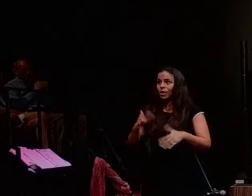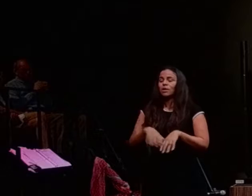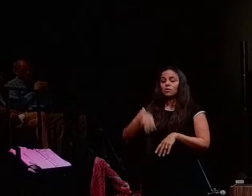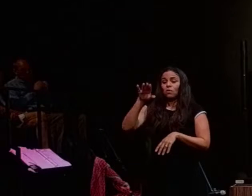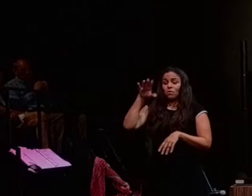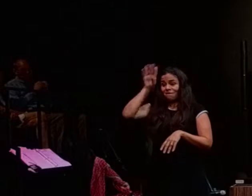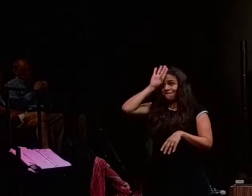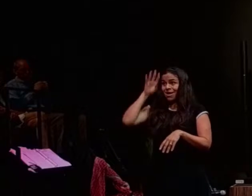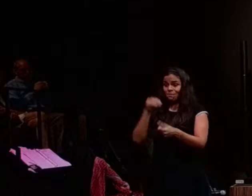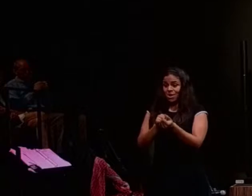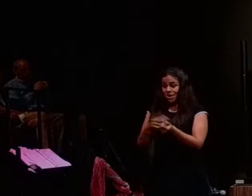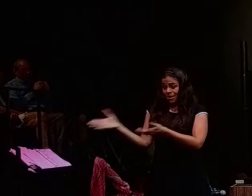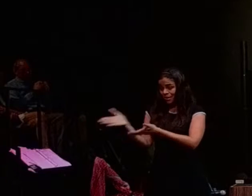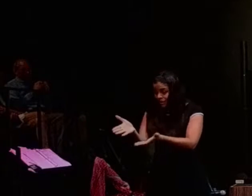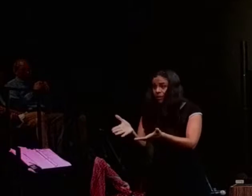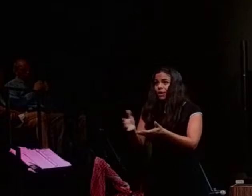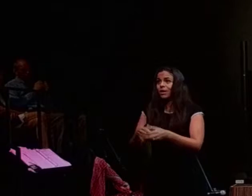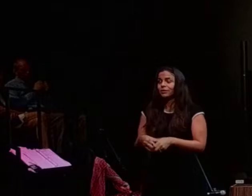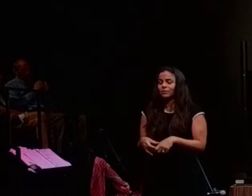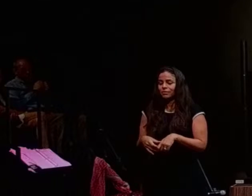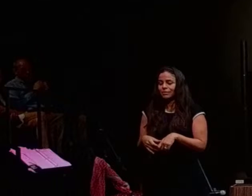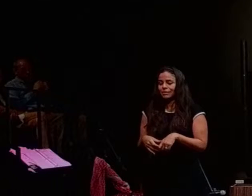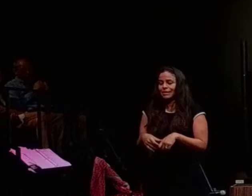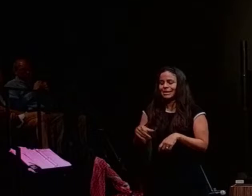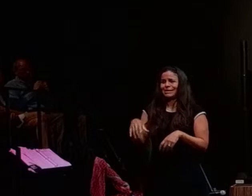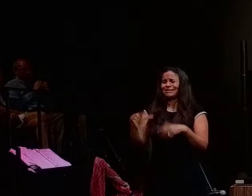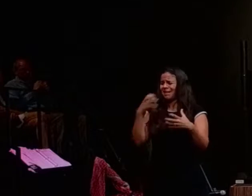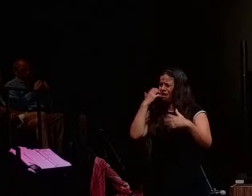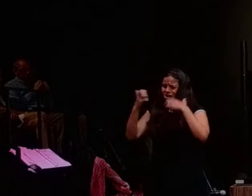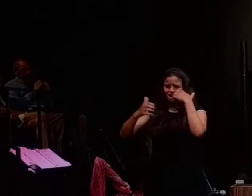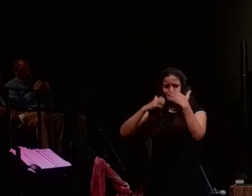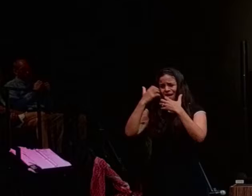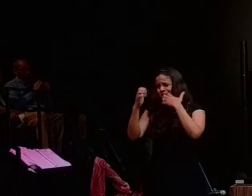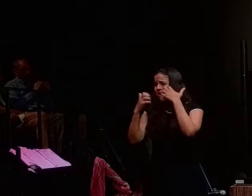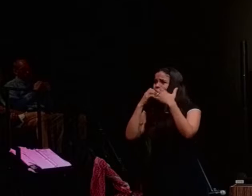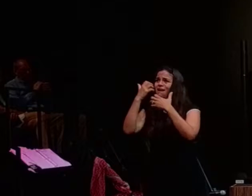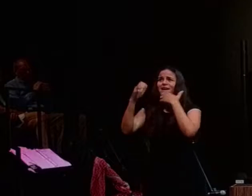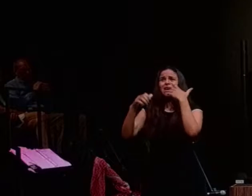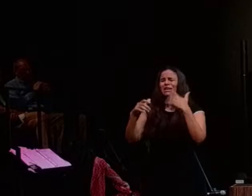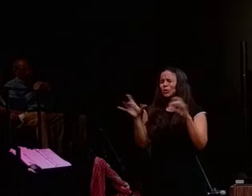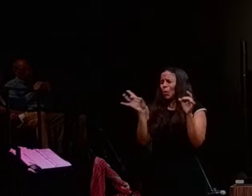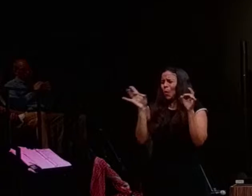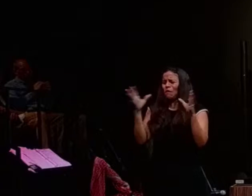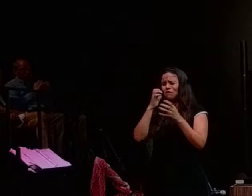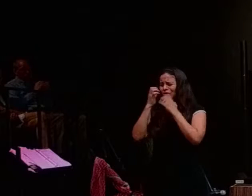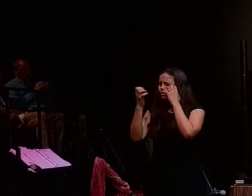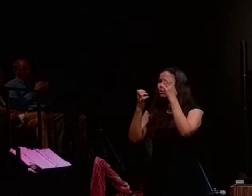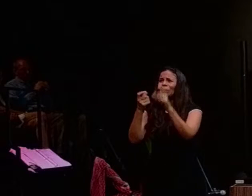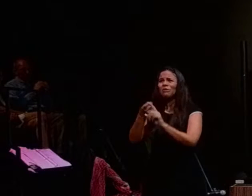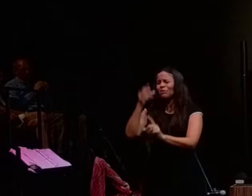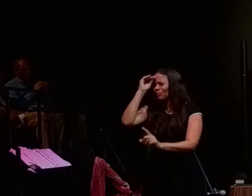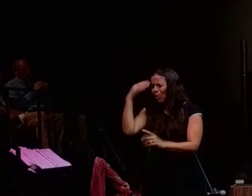his boy, kid wakes up, starts screaming. Just, the screams were just terrible. They're awful,